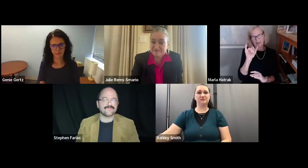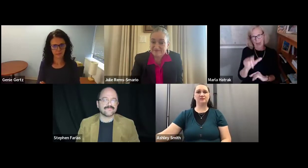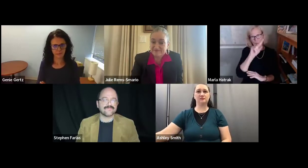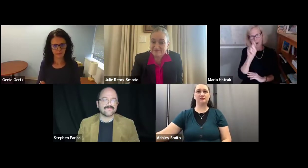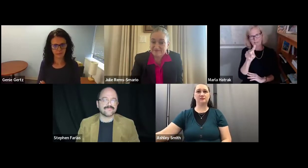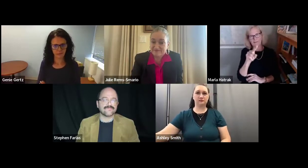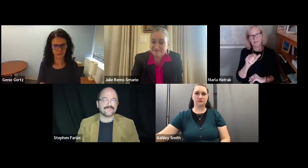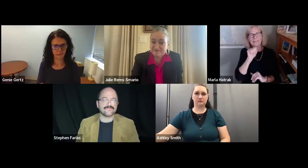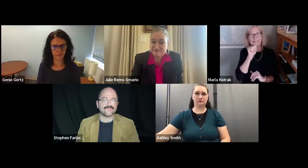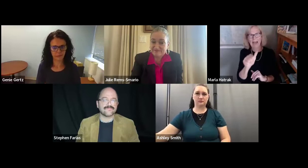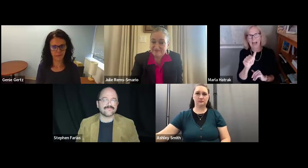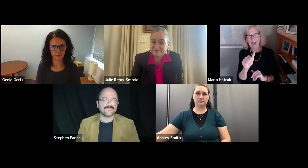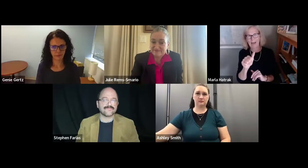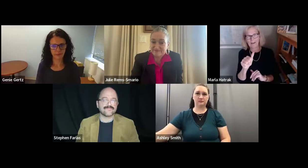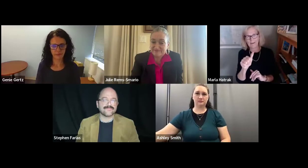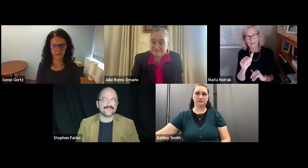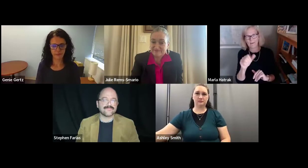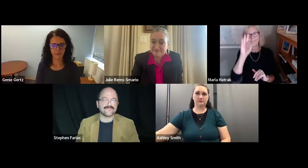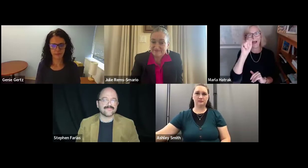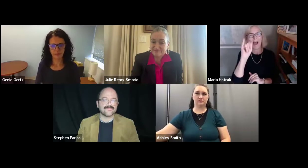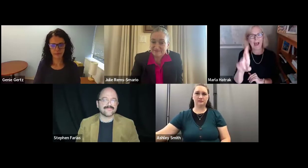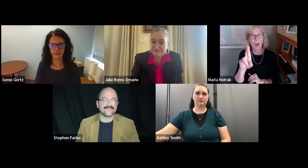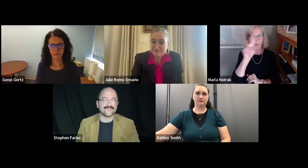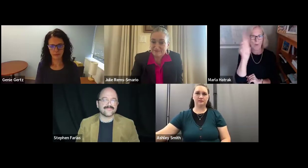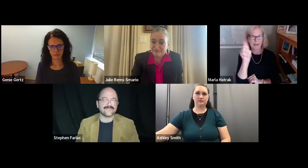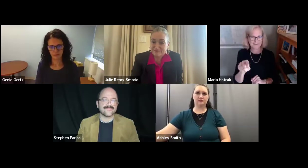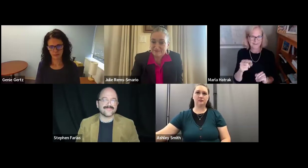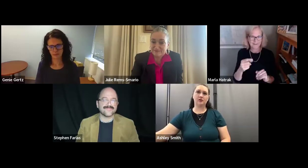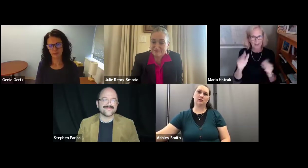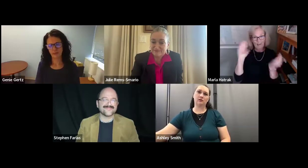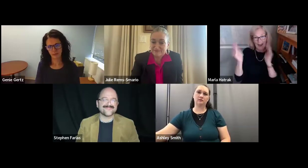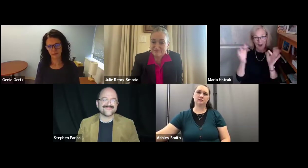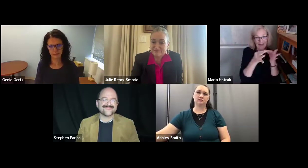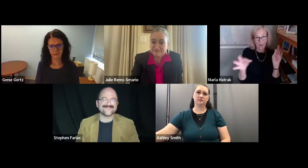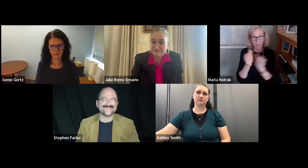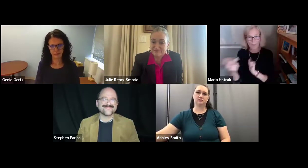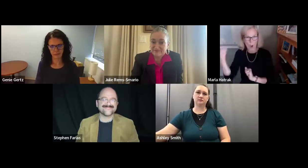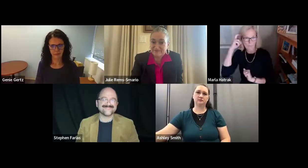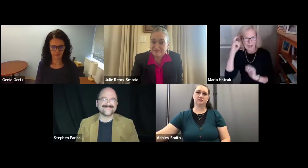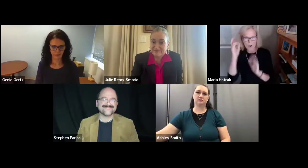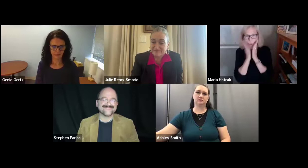that choice to the parents to make that decision. Before language. And so I think it airs the question